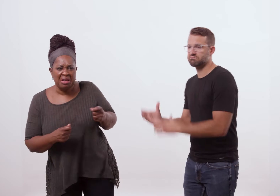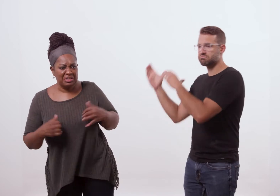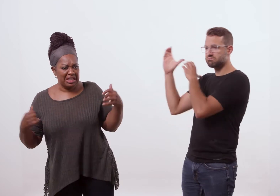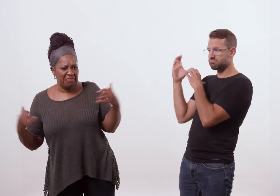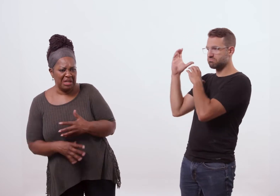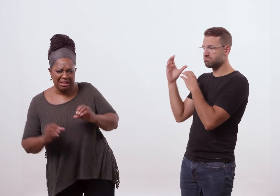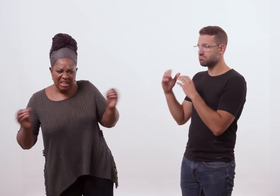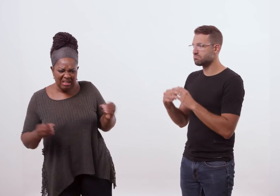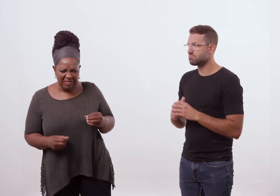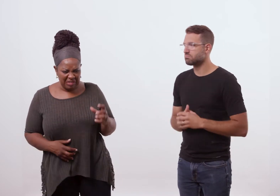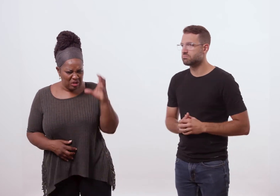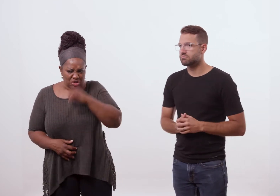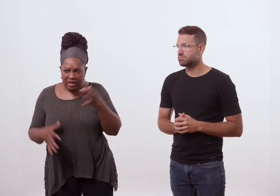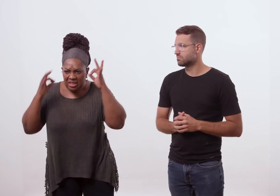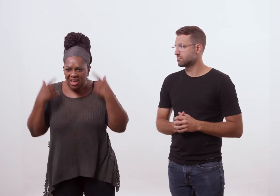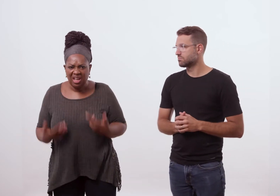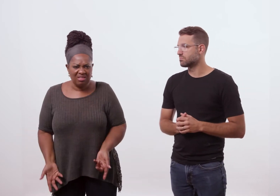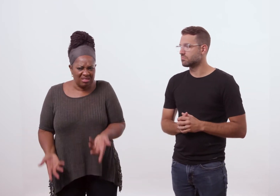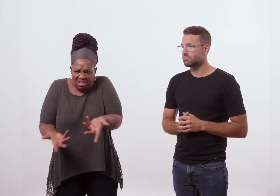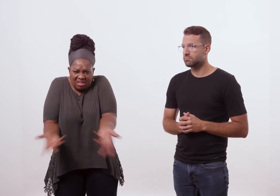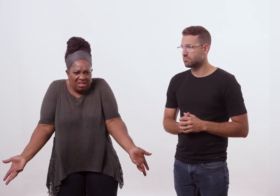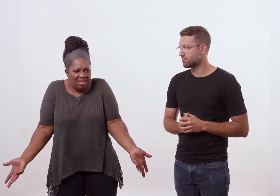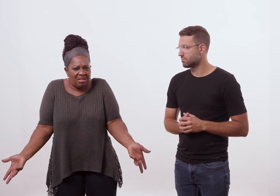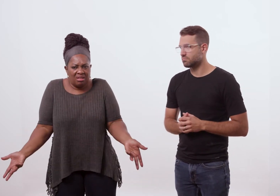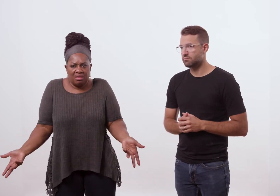these strange, brutish elves. Better hold her tight.